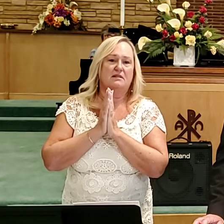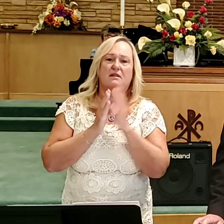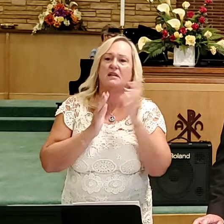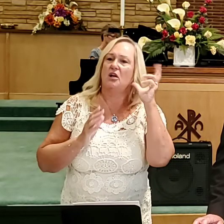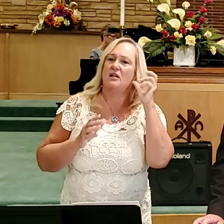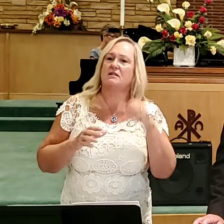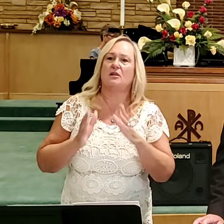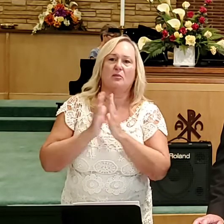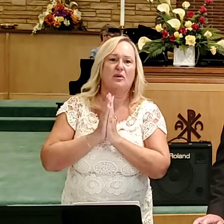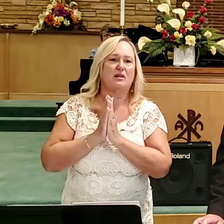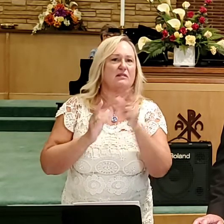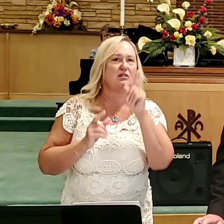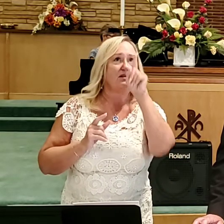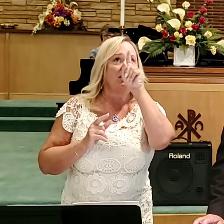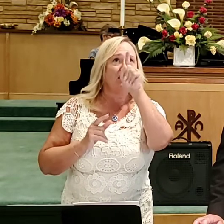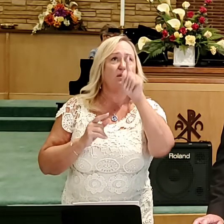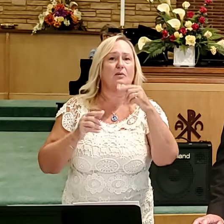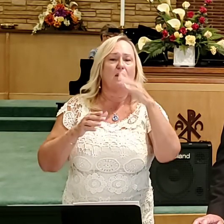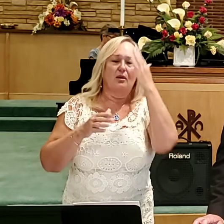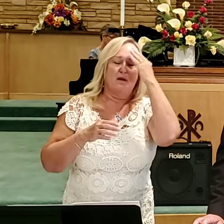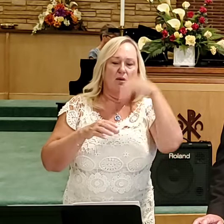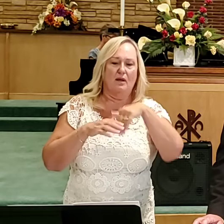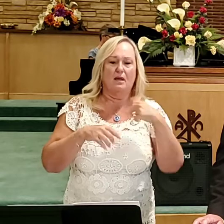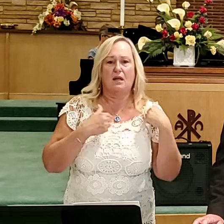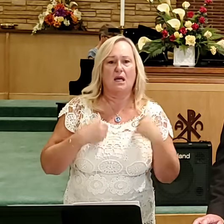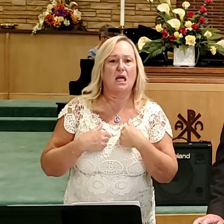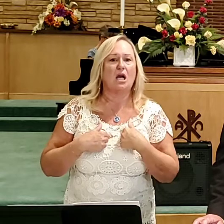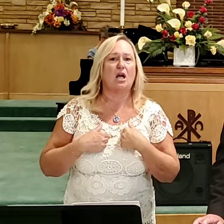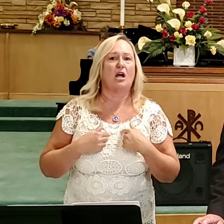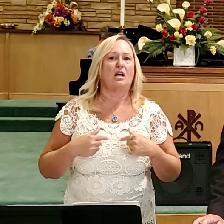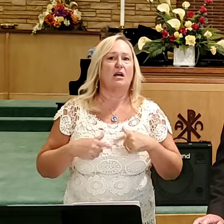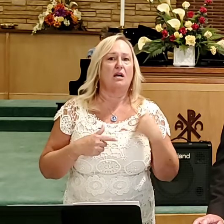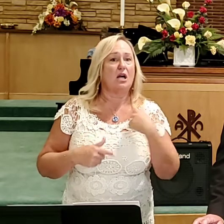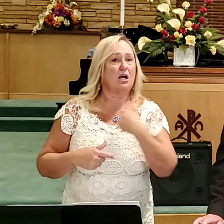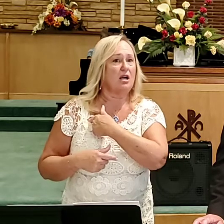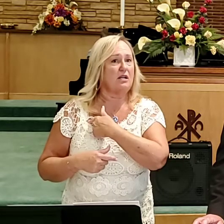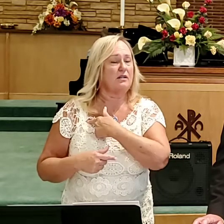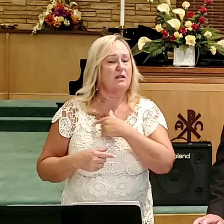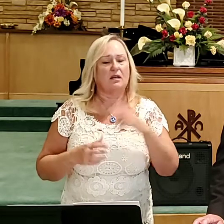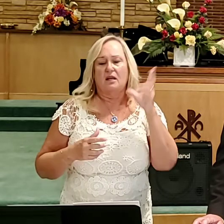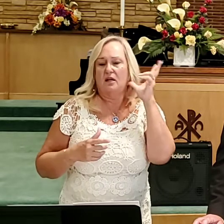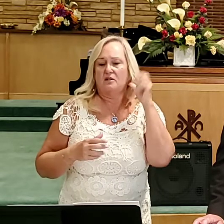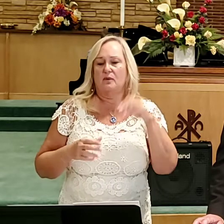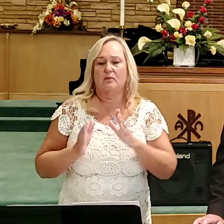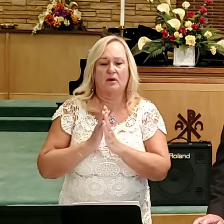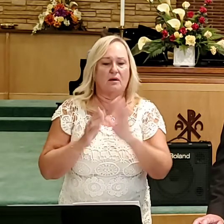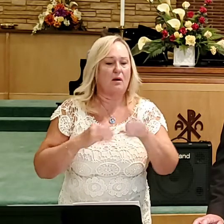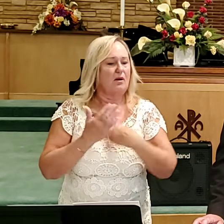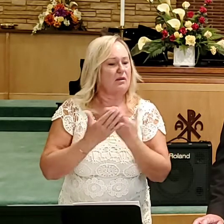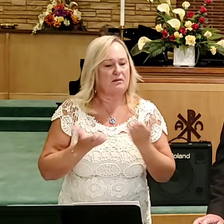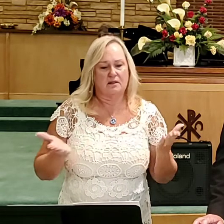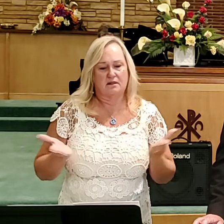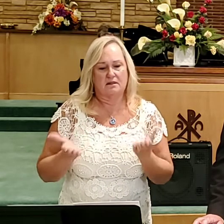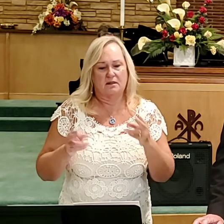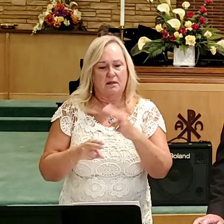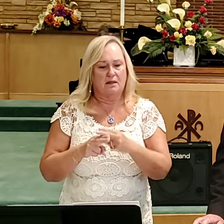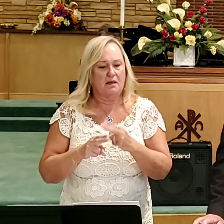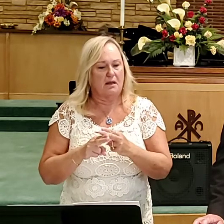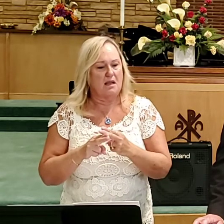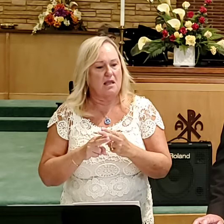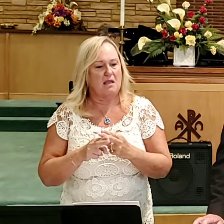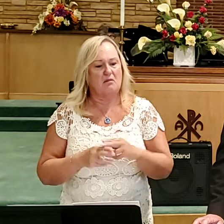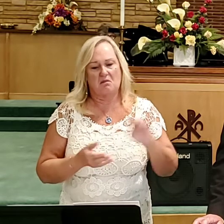hear us in the prayers that you know in our hearts. And hear us as we pray all this, in the name